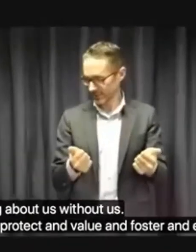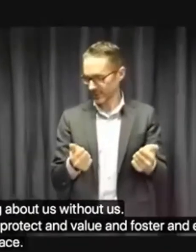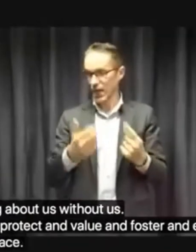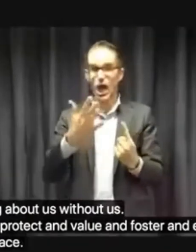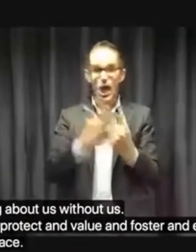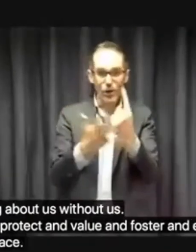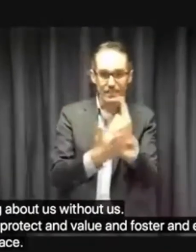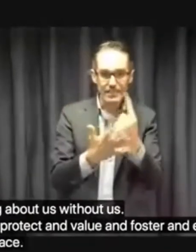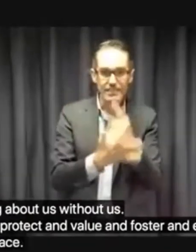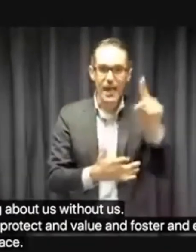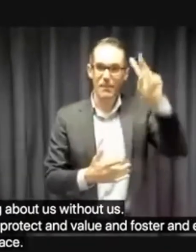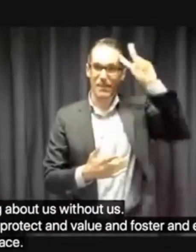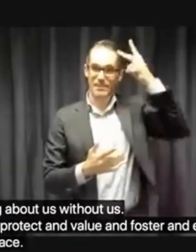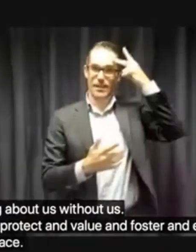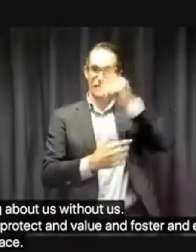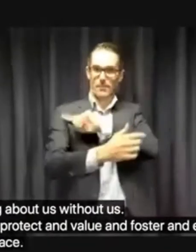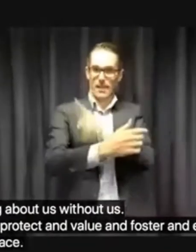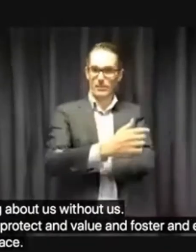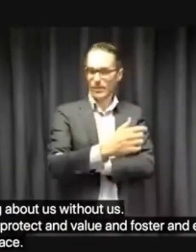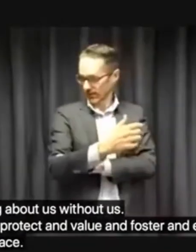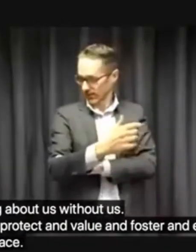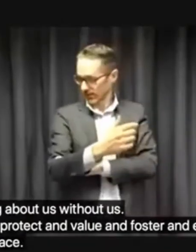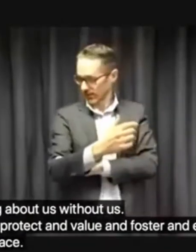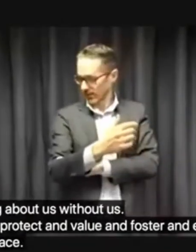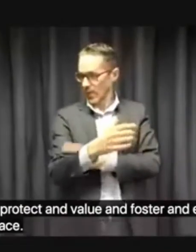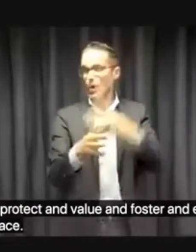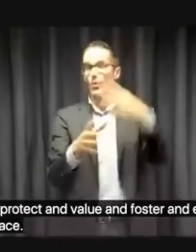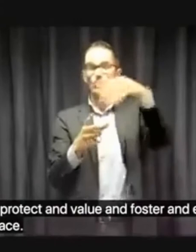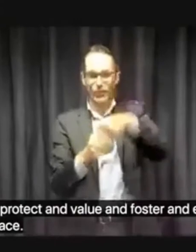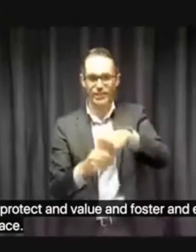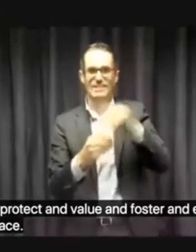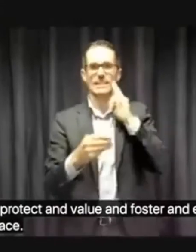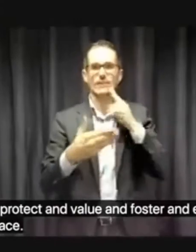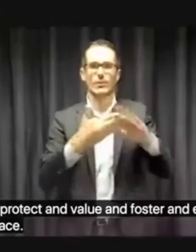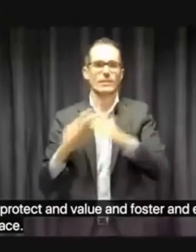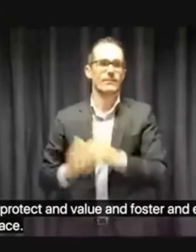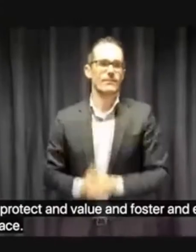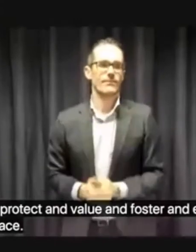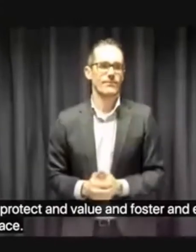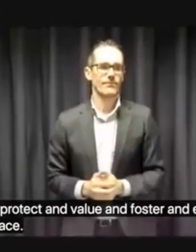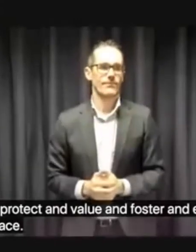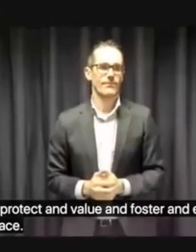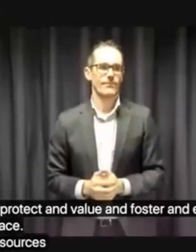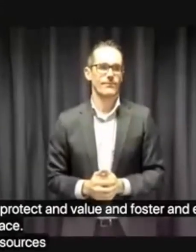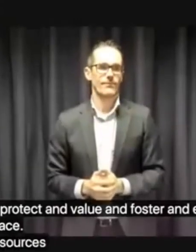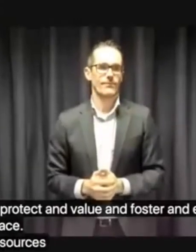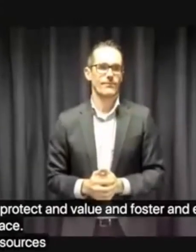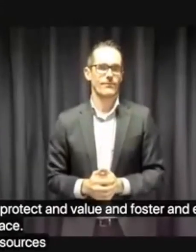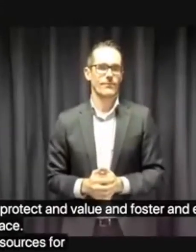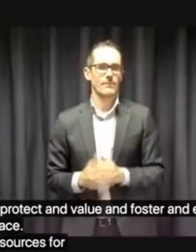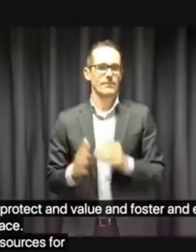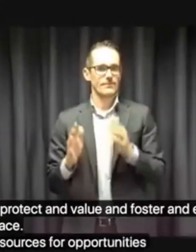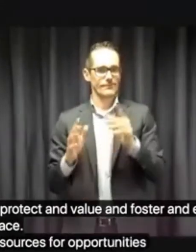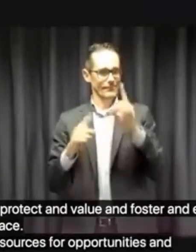Keep resources, opportunities, and political power within the deaf